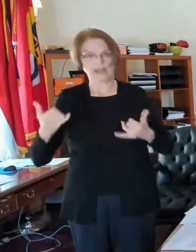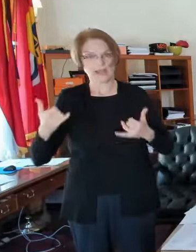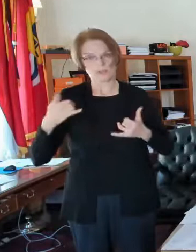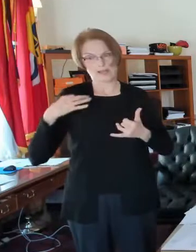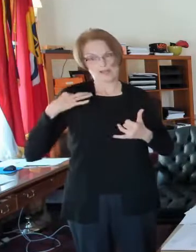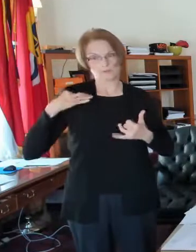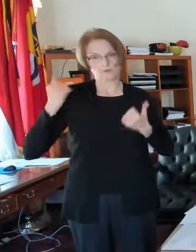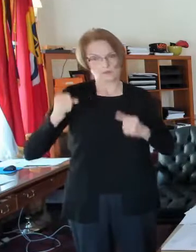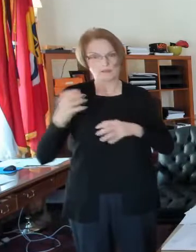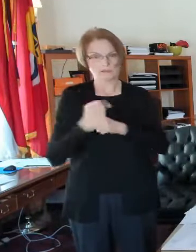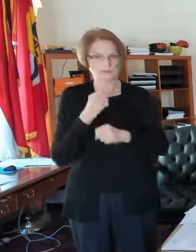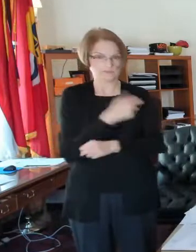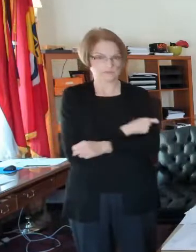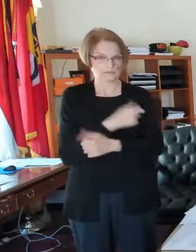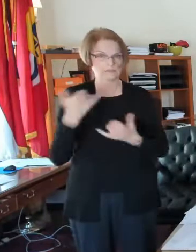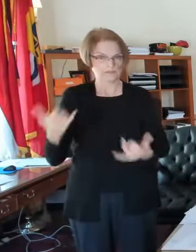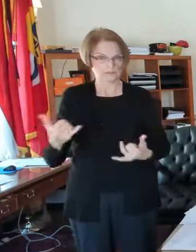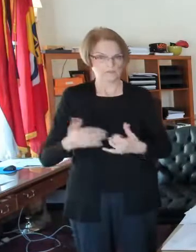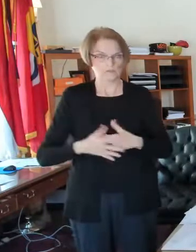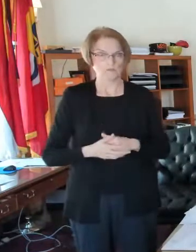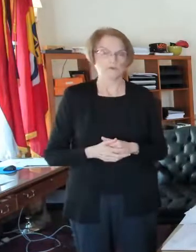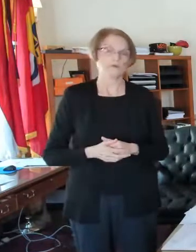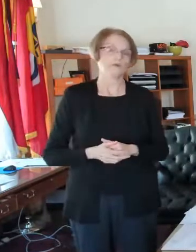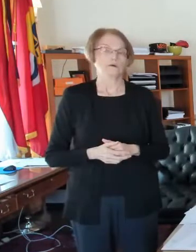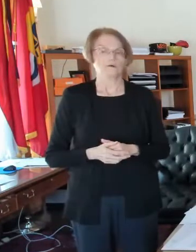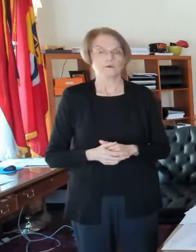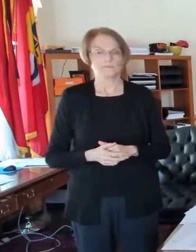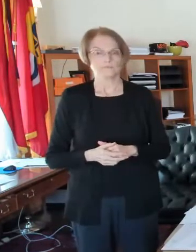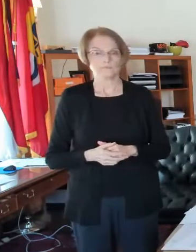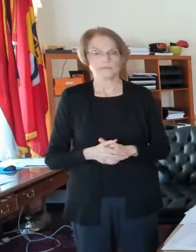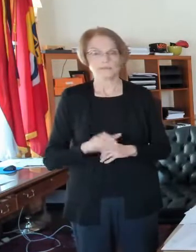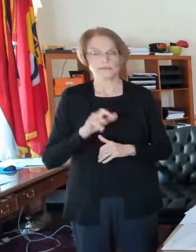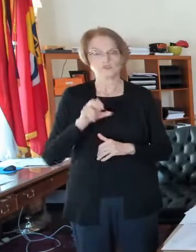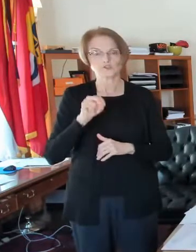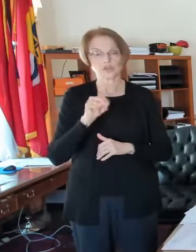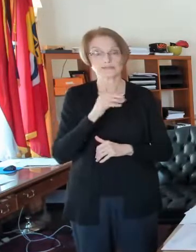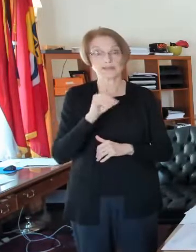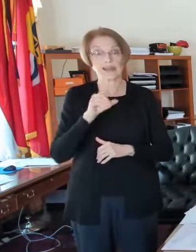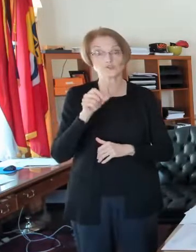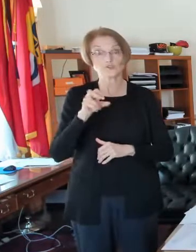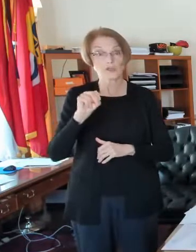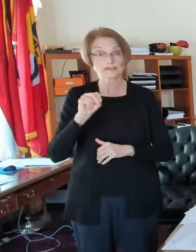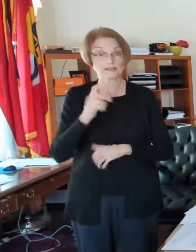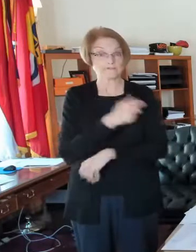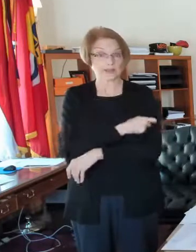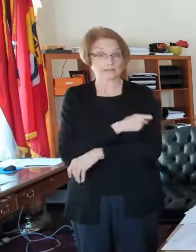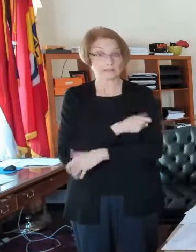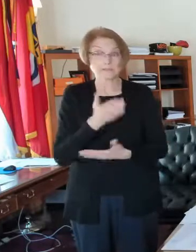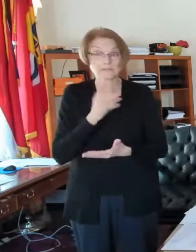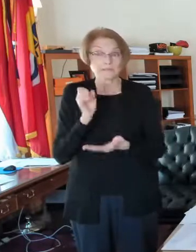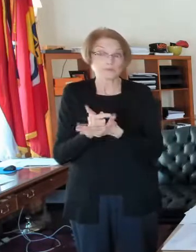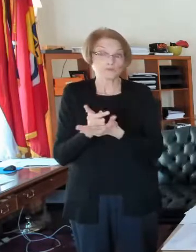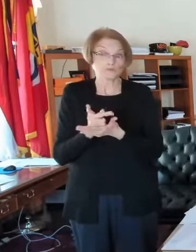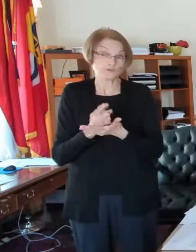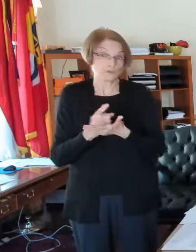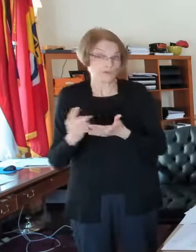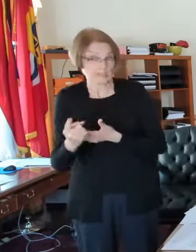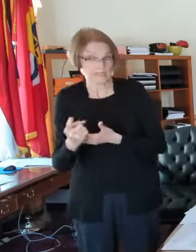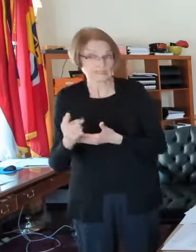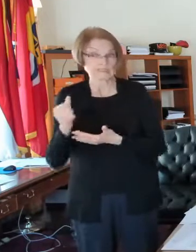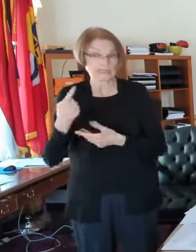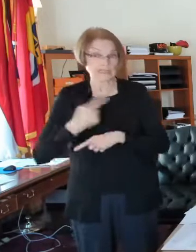eligible right now. Johnson & Johnson vaccine, may be approved in a week or 10 days.